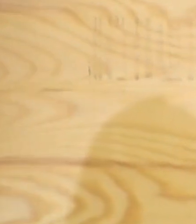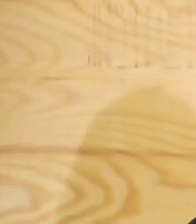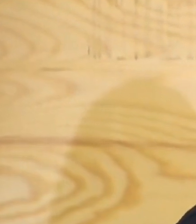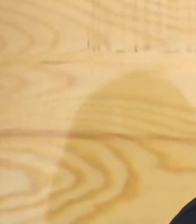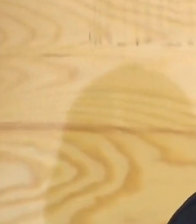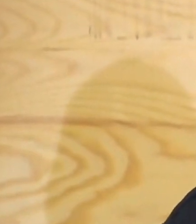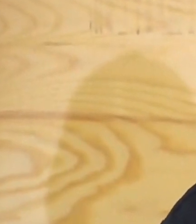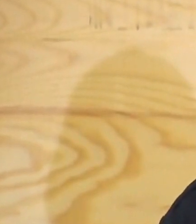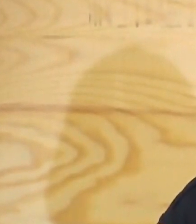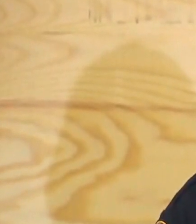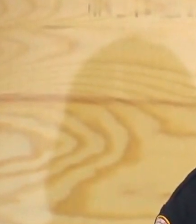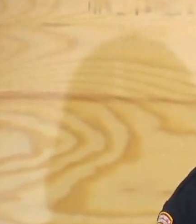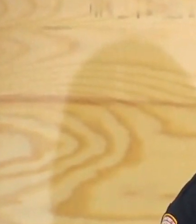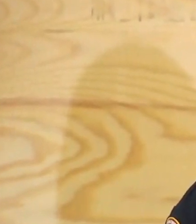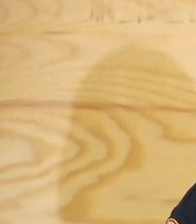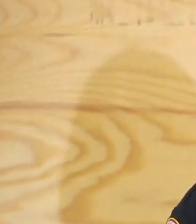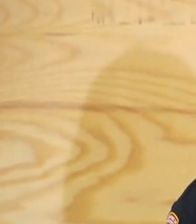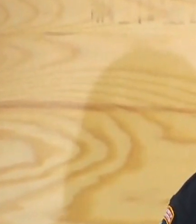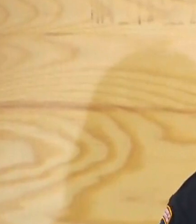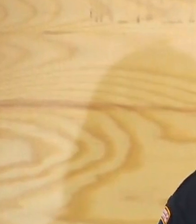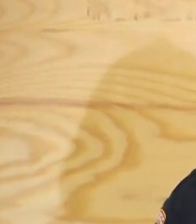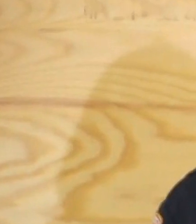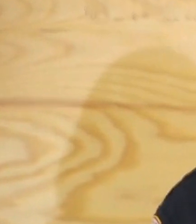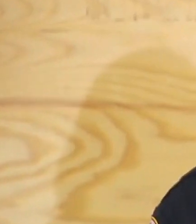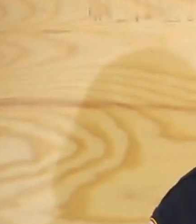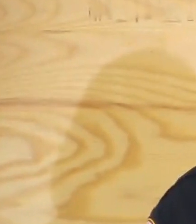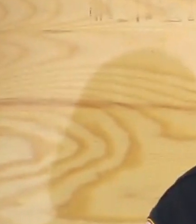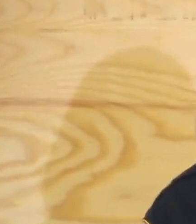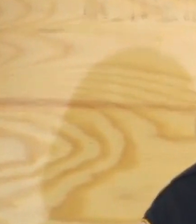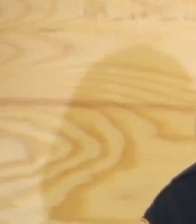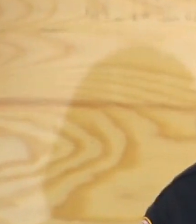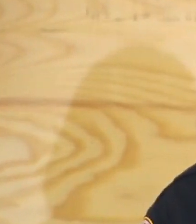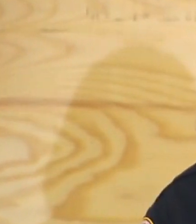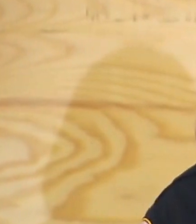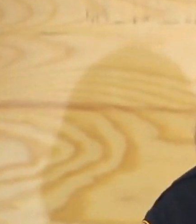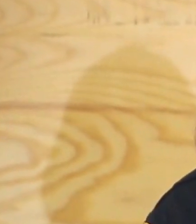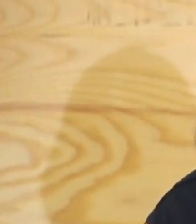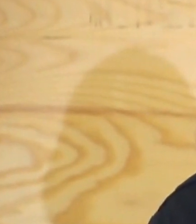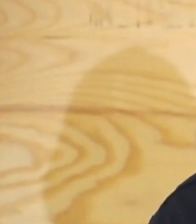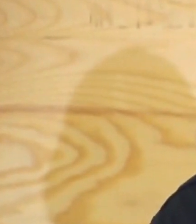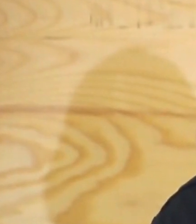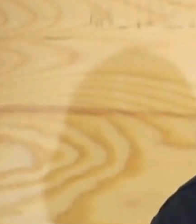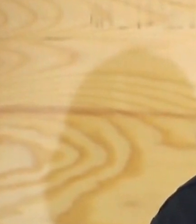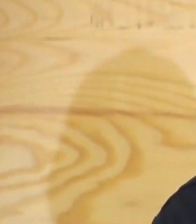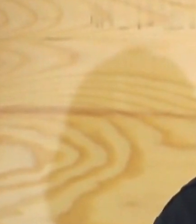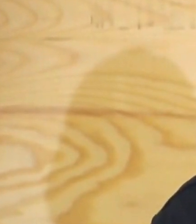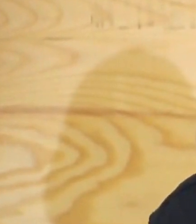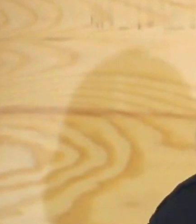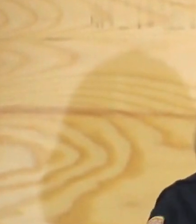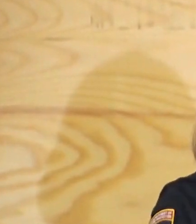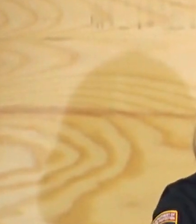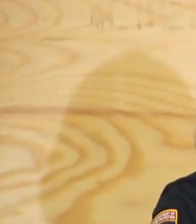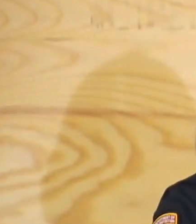Good morning, and thank you for joining us. Since August 15th, as it was reported, we've burned